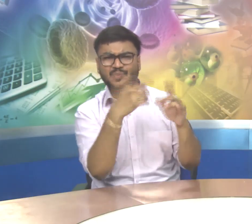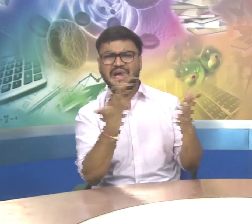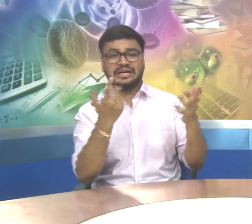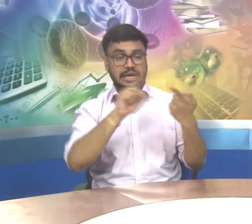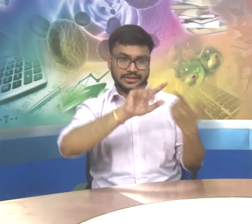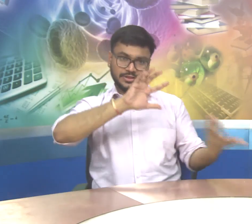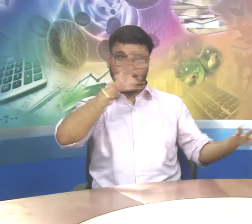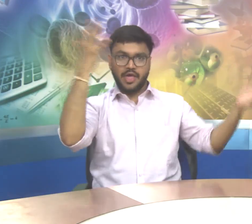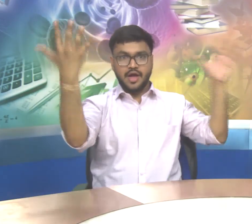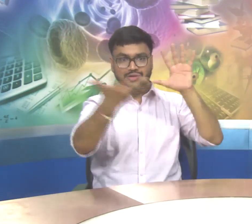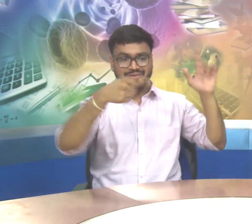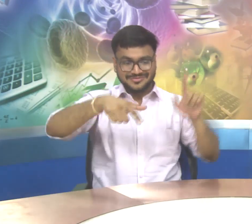Petroleum is a fossil fuels